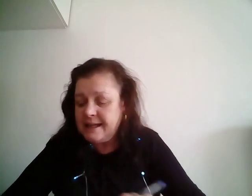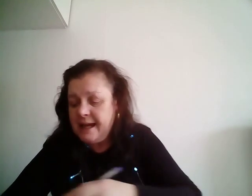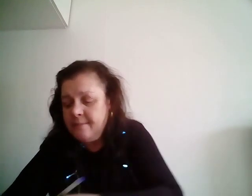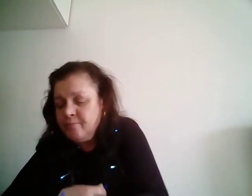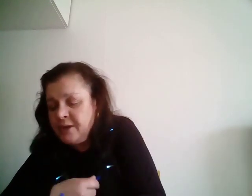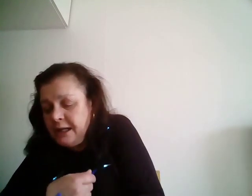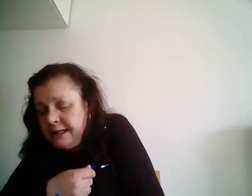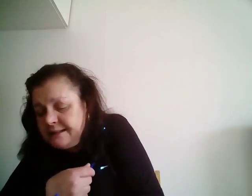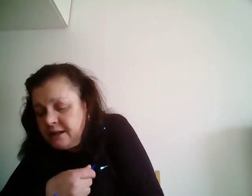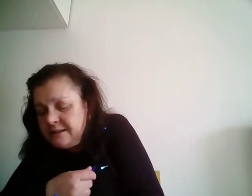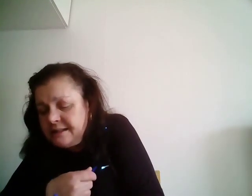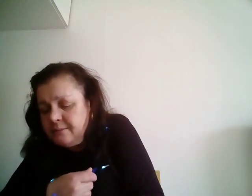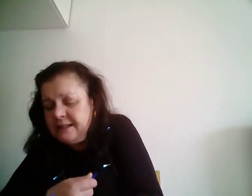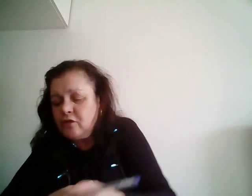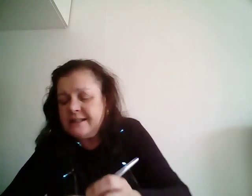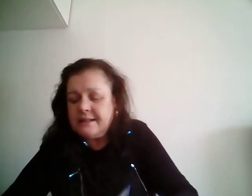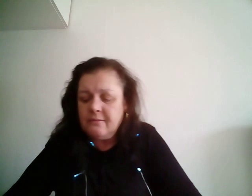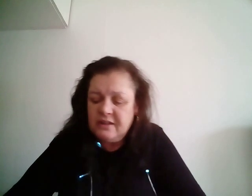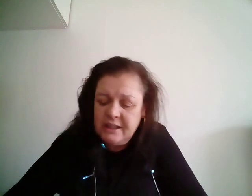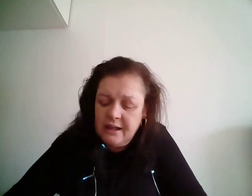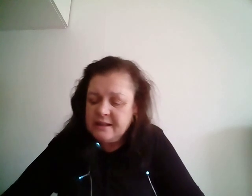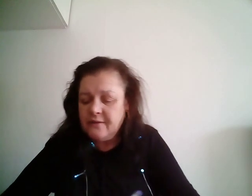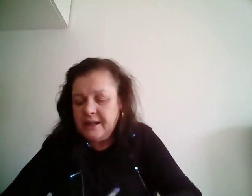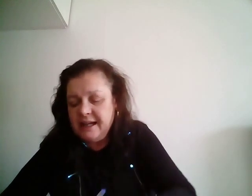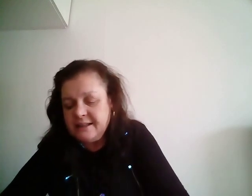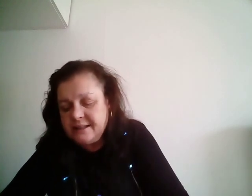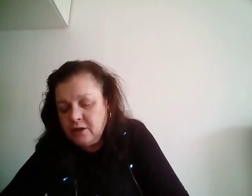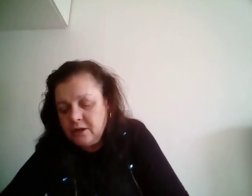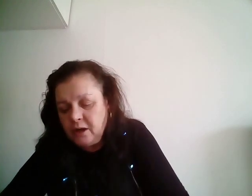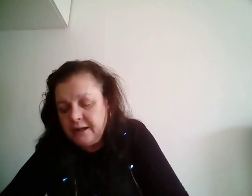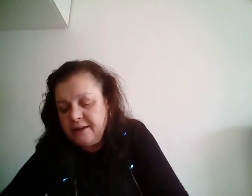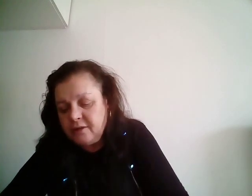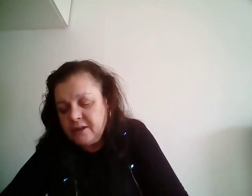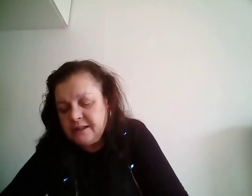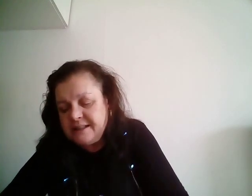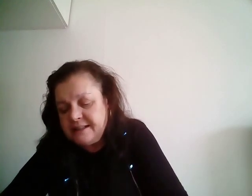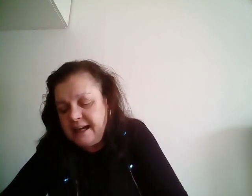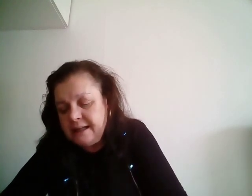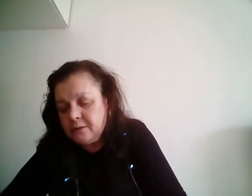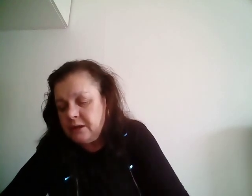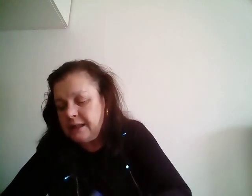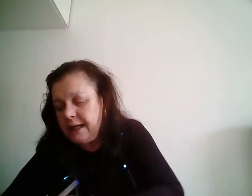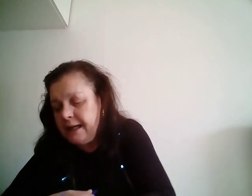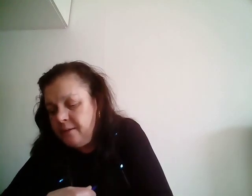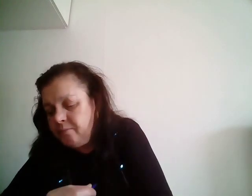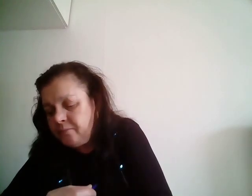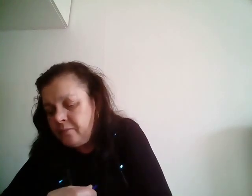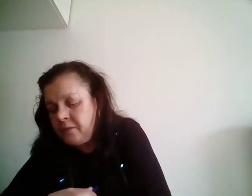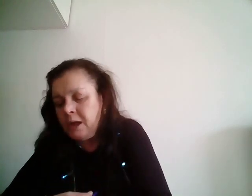okay? He's got some interesting videos on there. There's another one, I never wrote it down, okay?